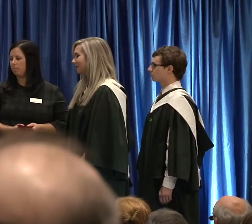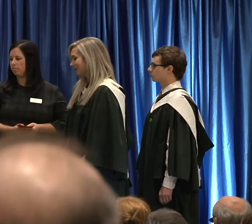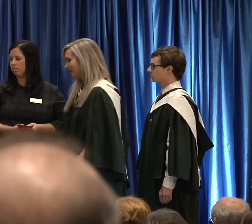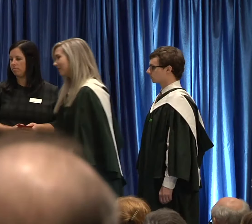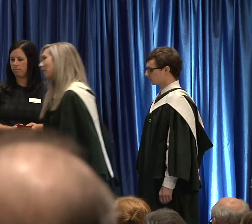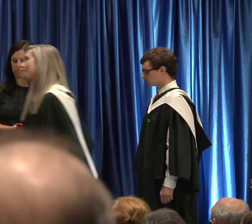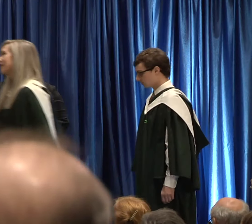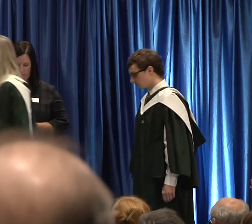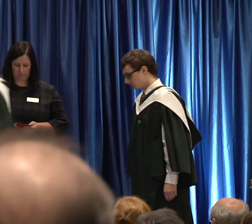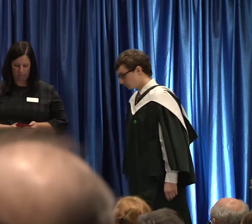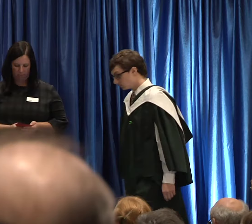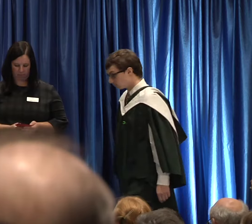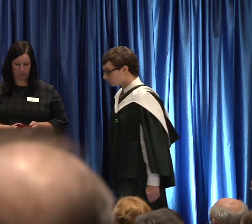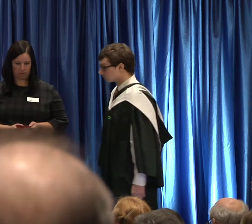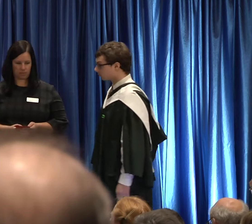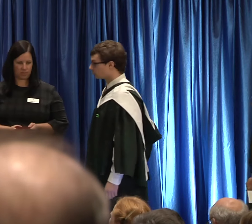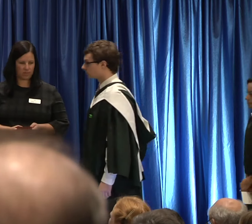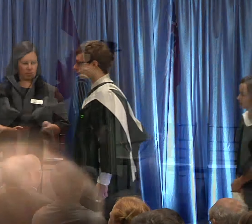Rebecca Grimley.